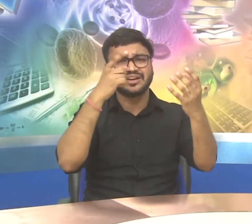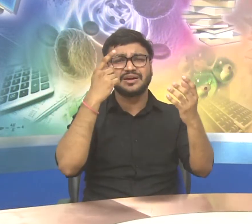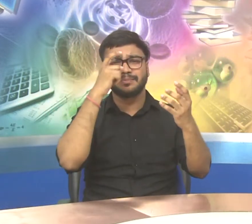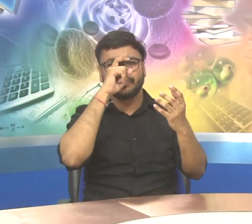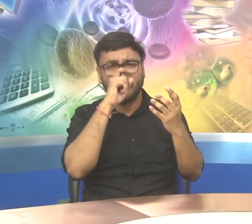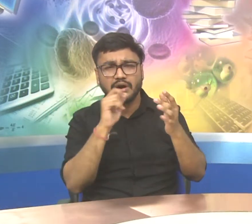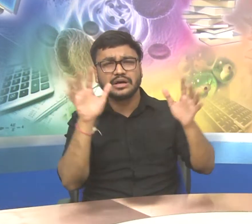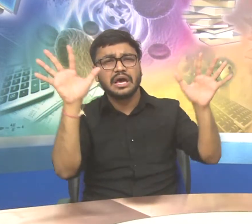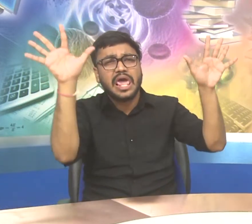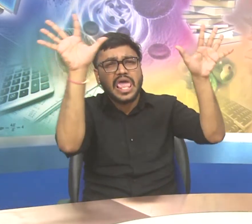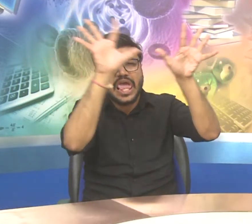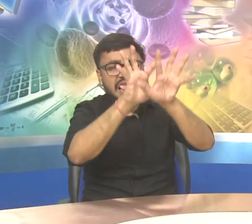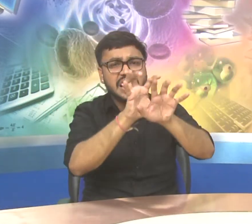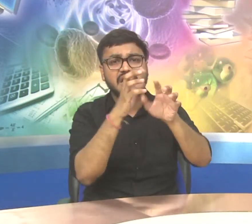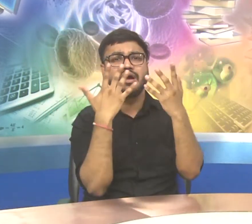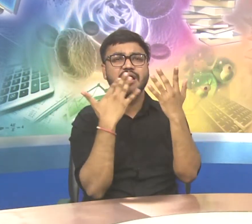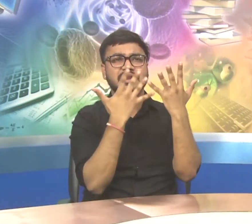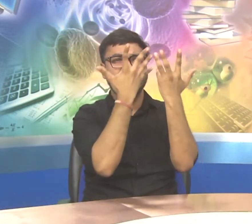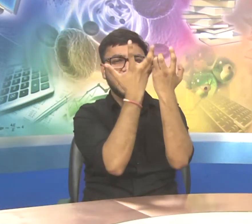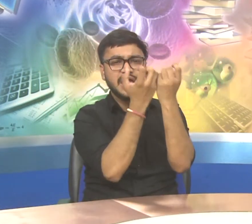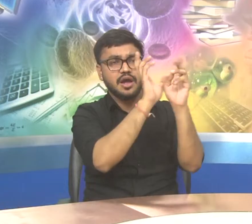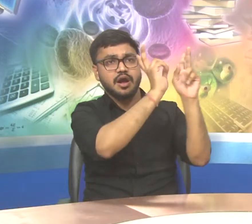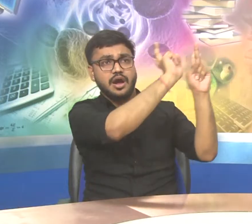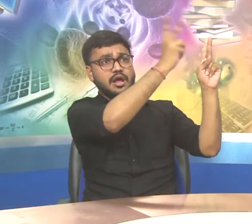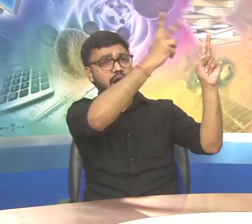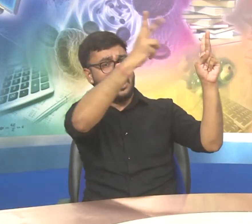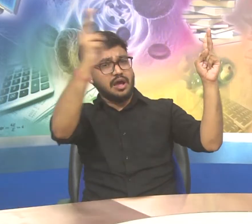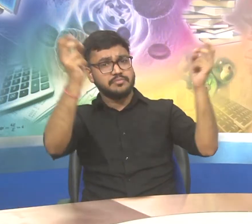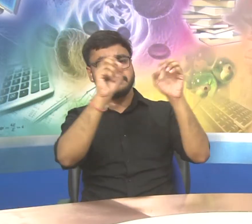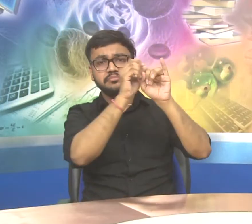The universe is extremely large.